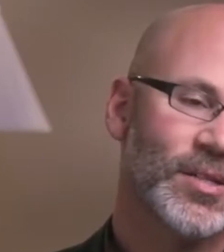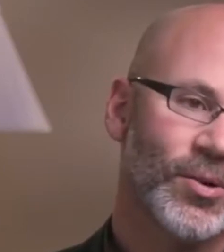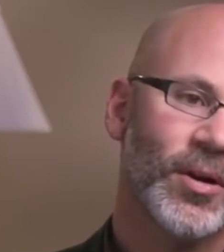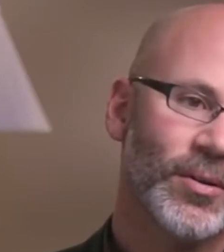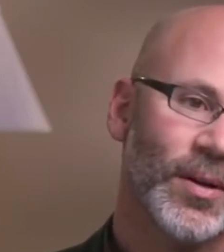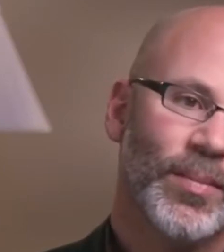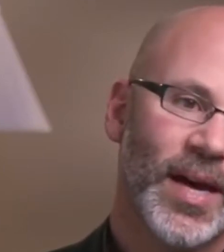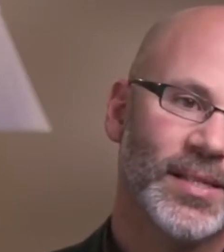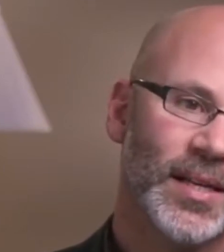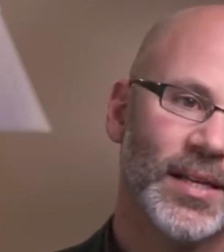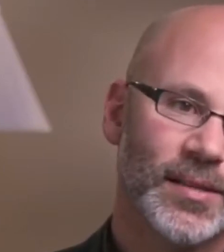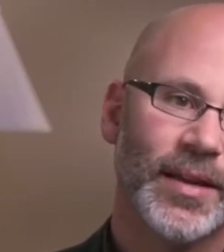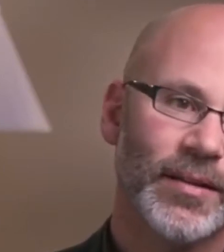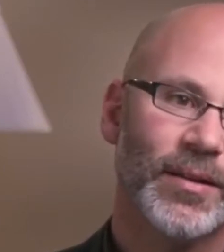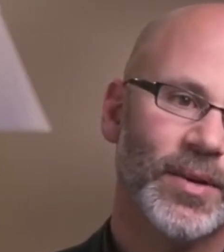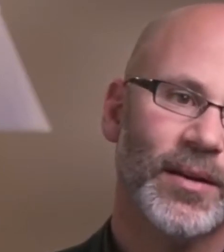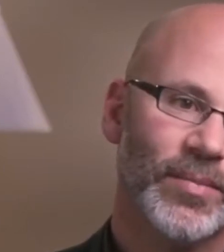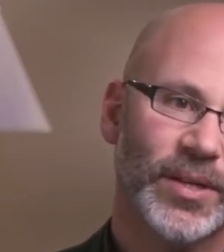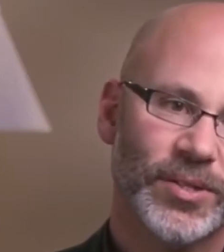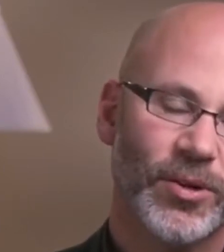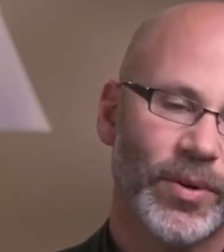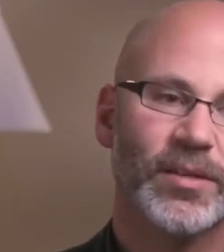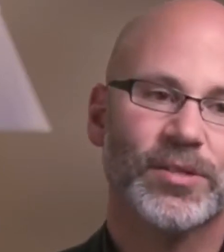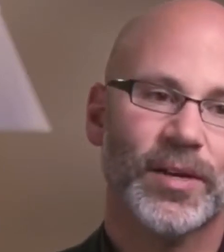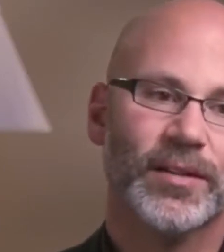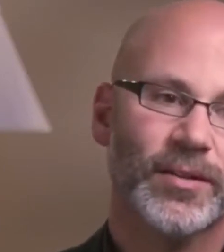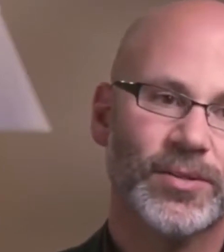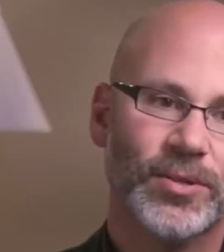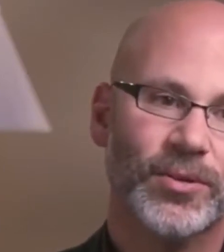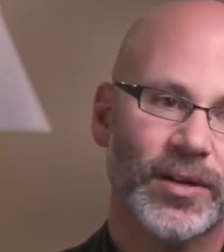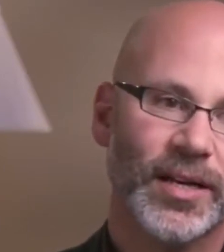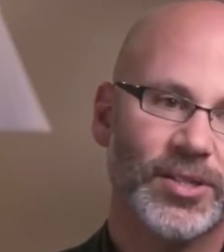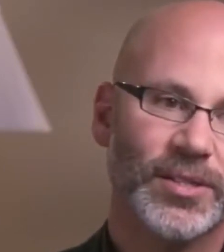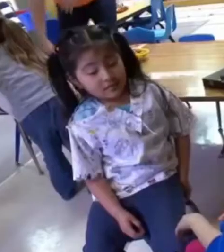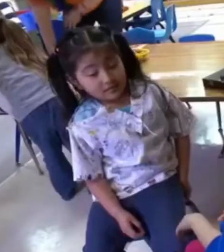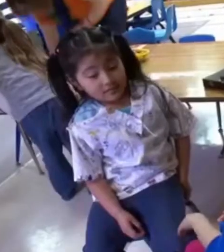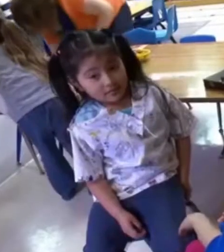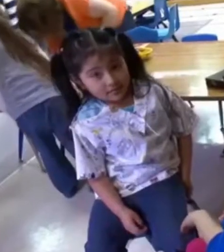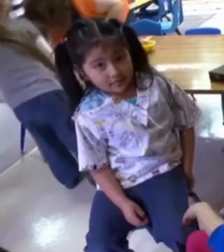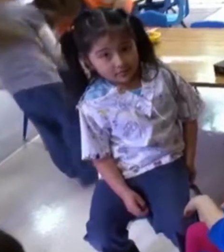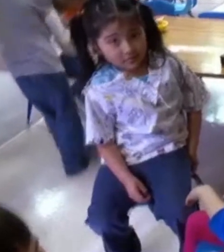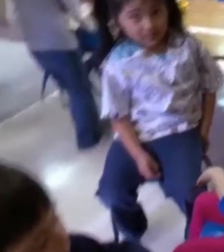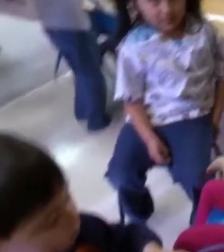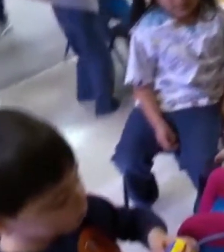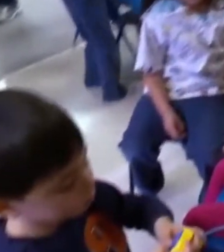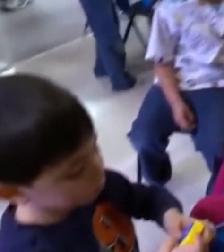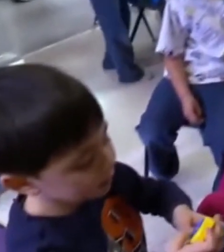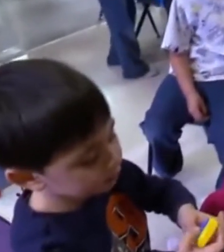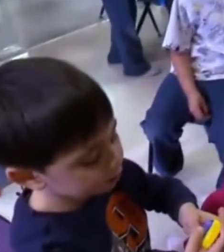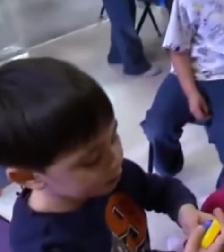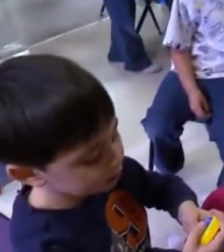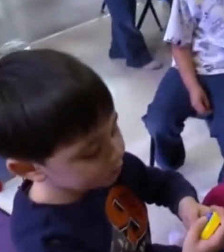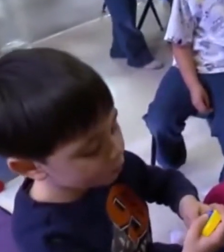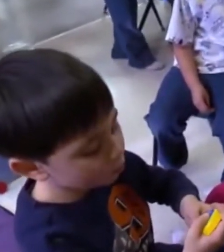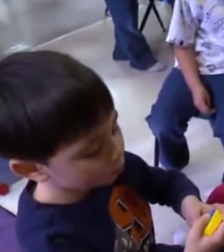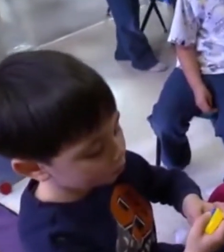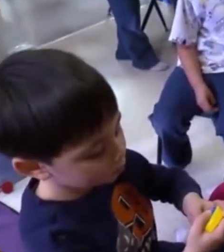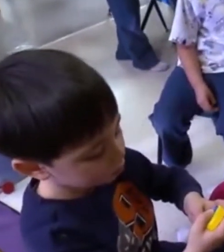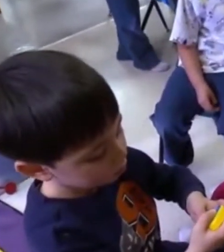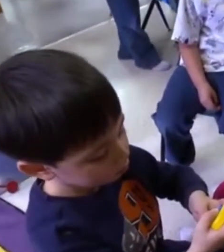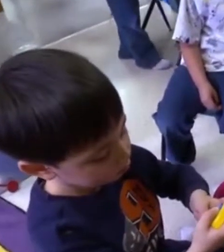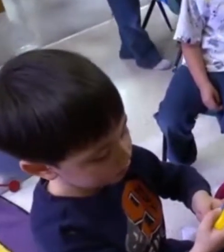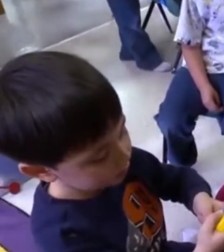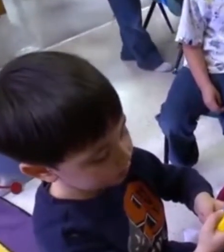the stronger the capacity is likely to become, because you're helping to strengthen those neural connections. You're at